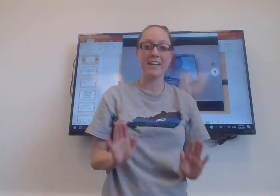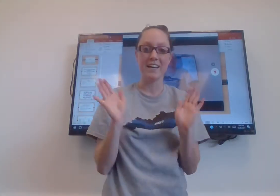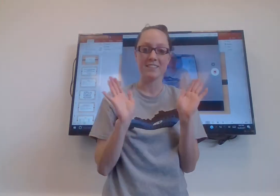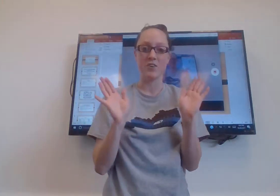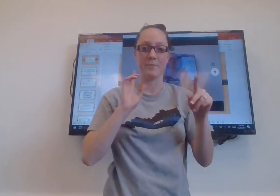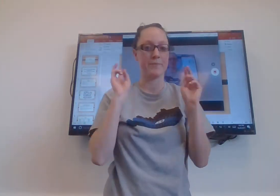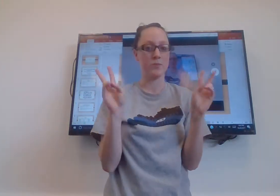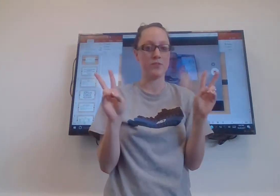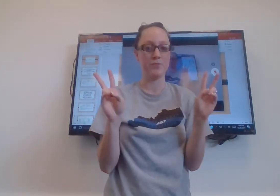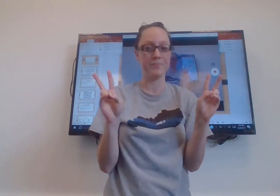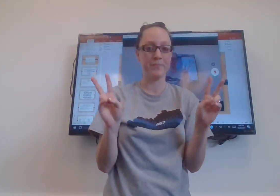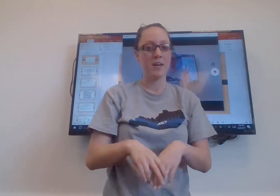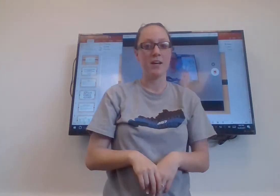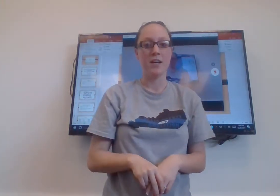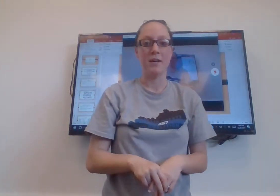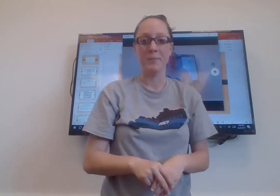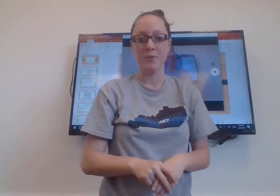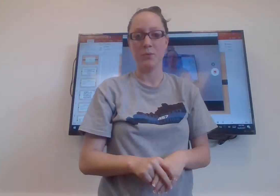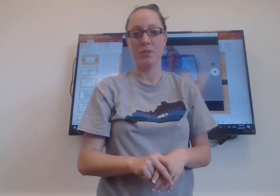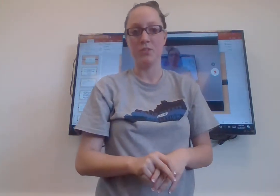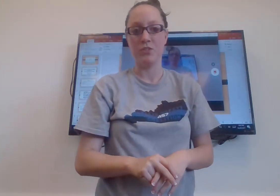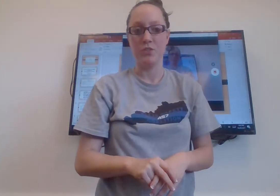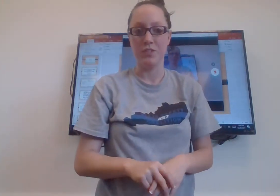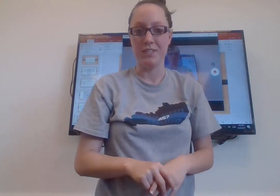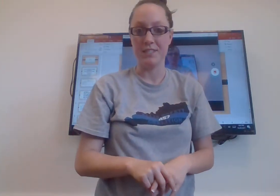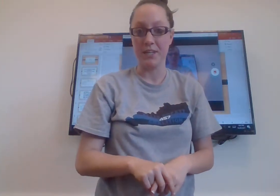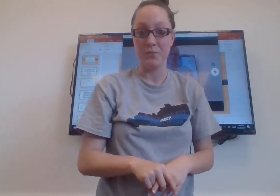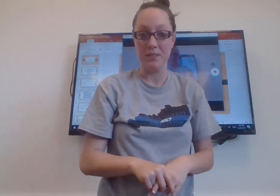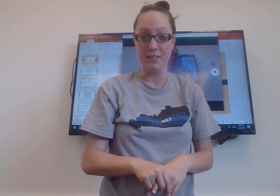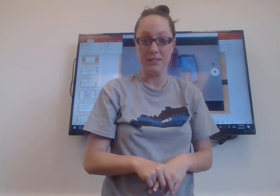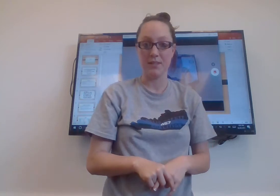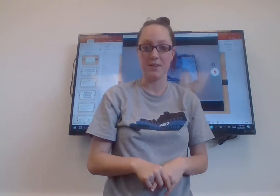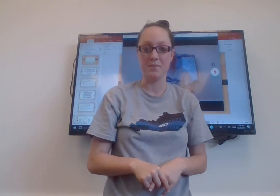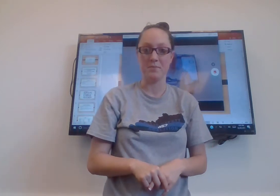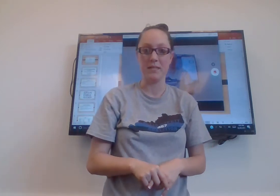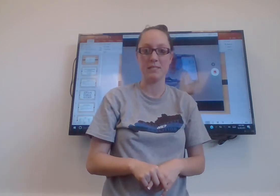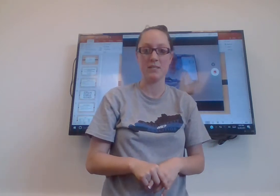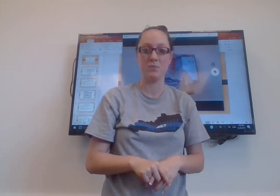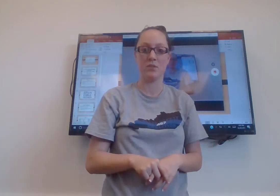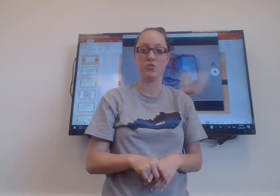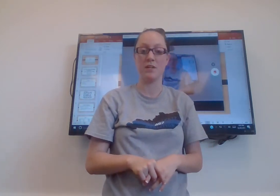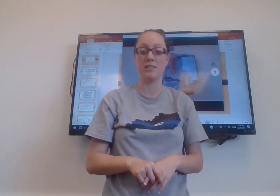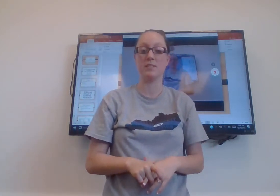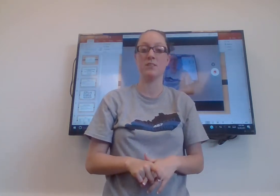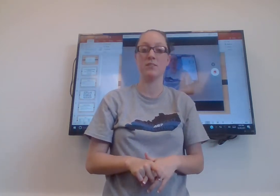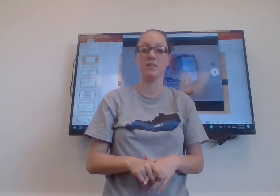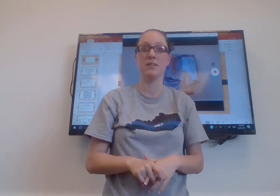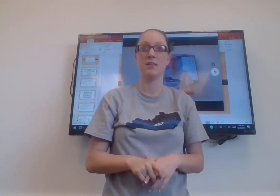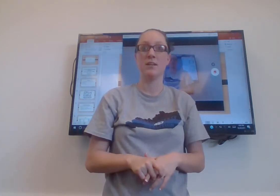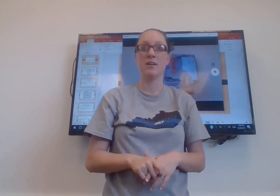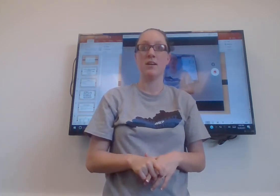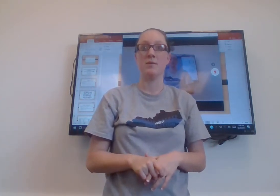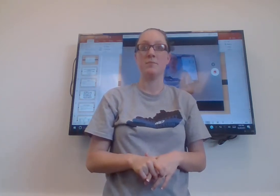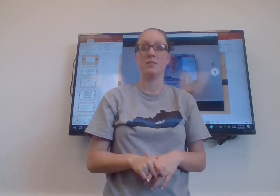Hey guys. Okay, round two. We're gonna do the second week. Like I said, we're gonna try to still get